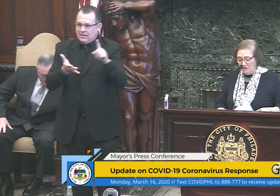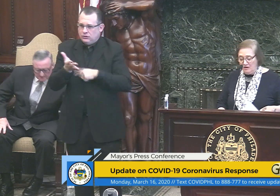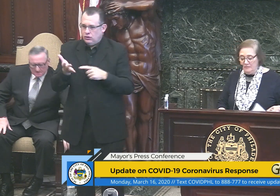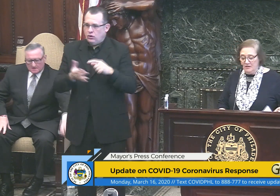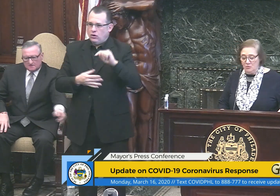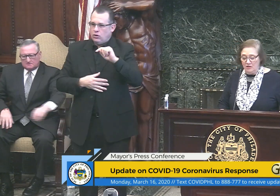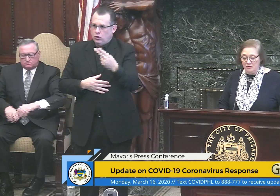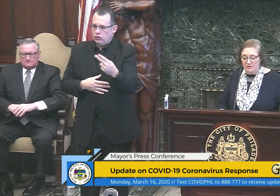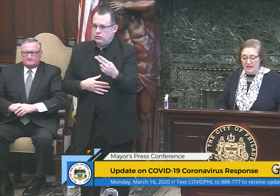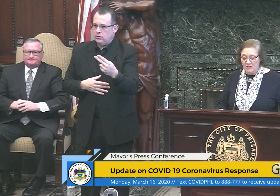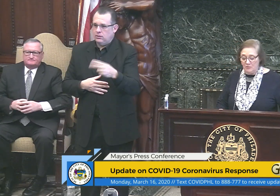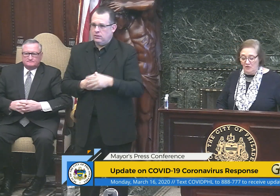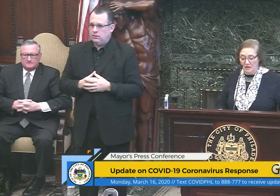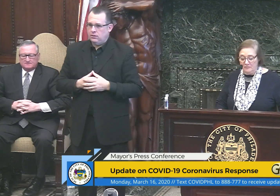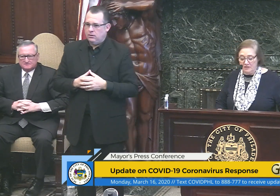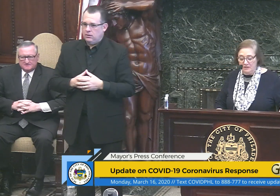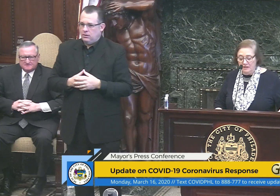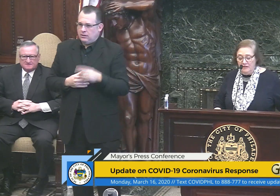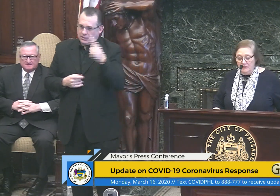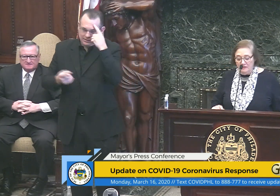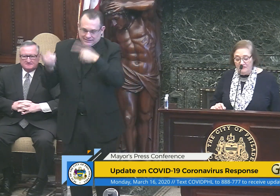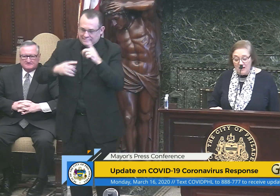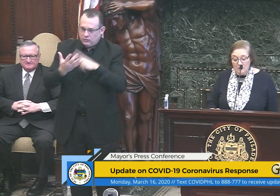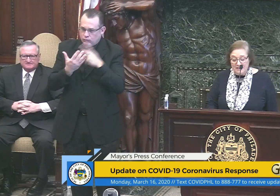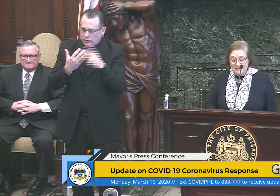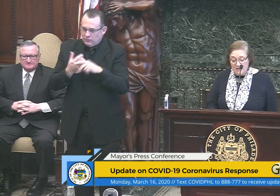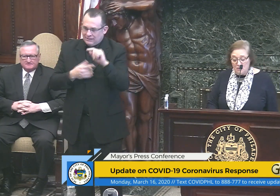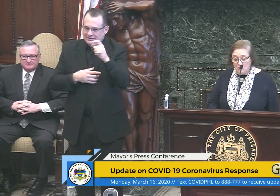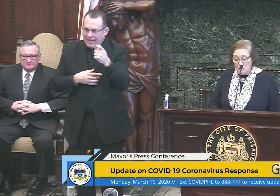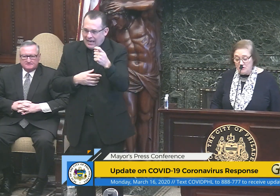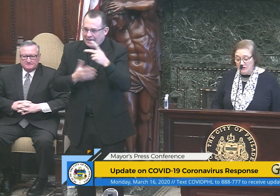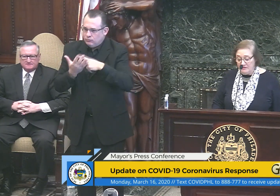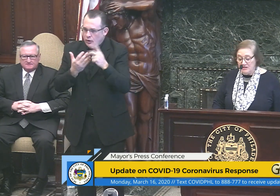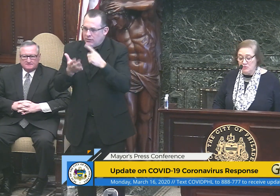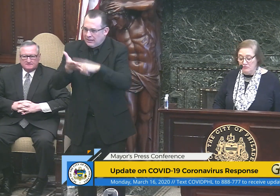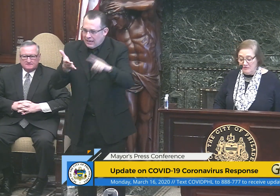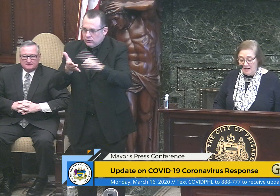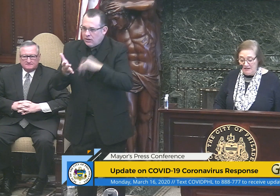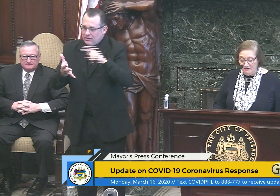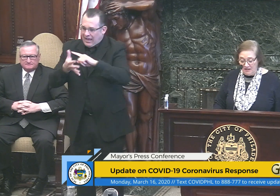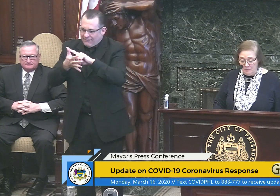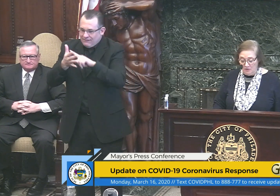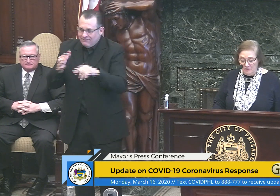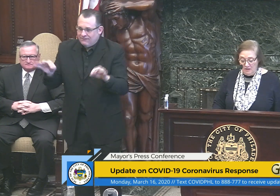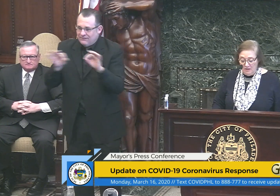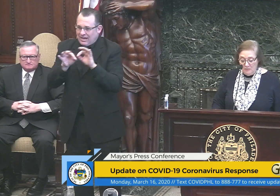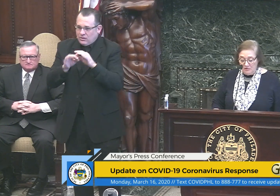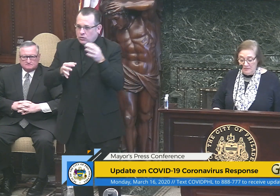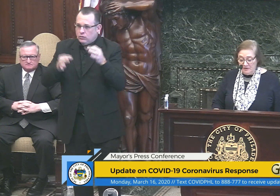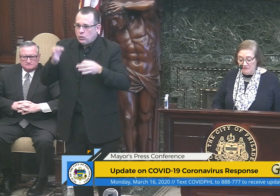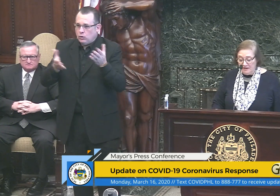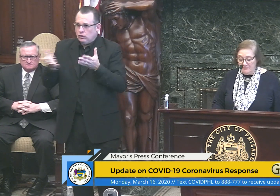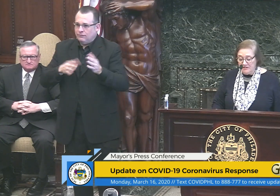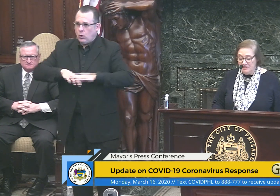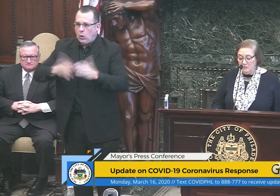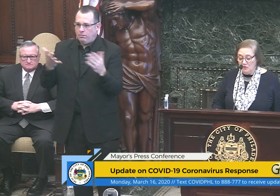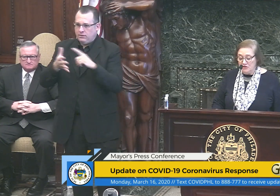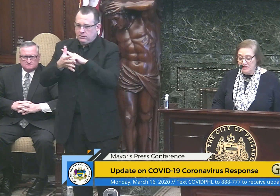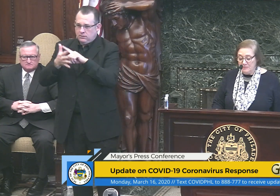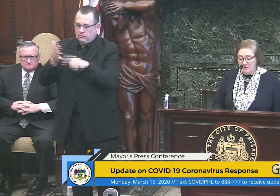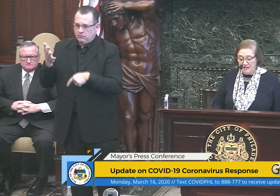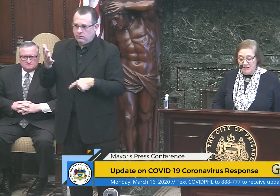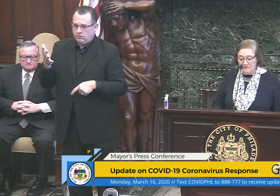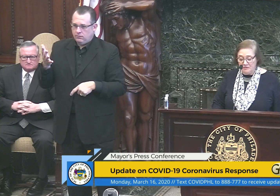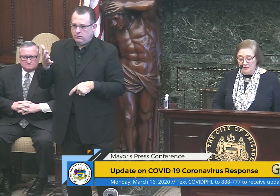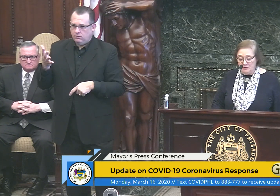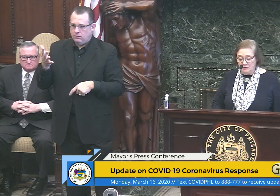conciliation program as well as our tax programs. The following essential court services will remain available. Preliminary arraignments and